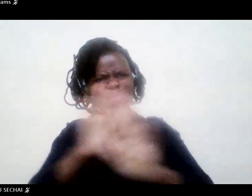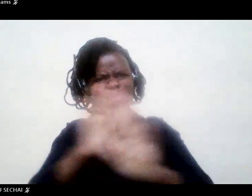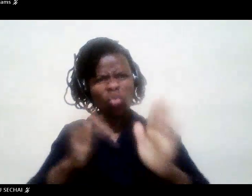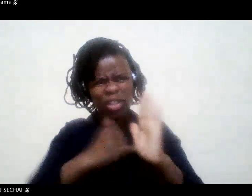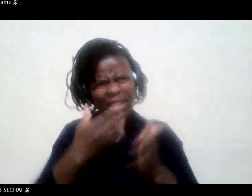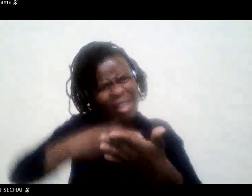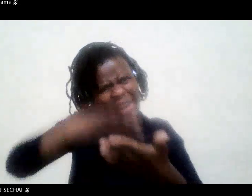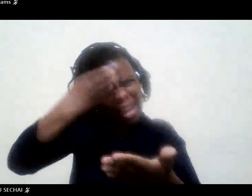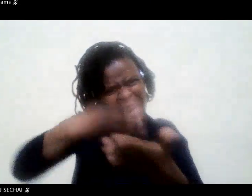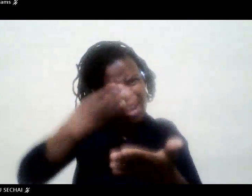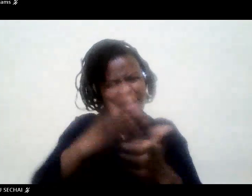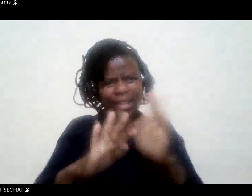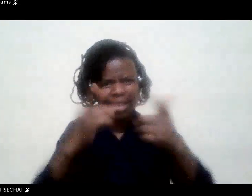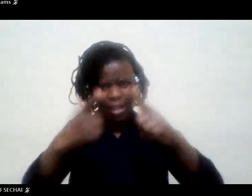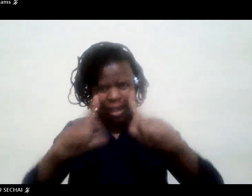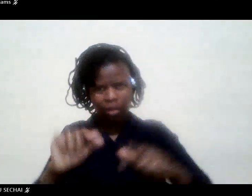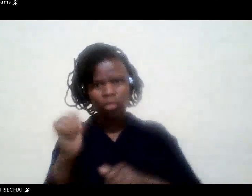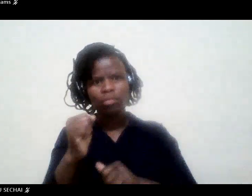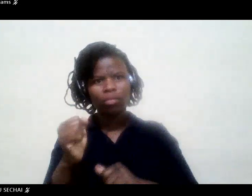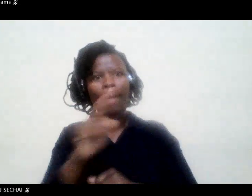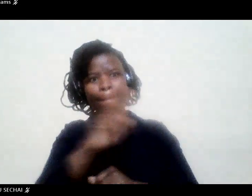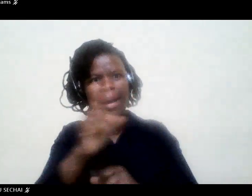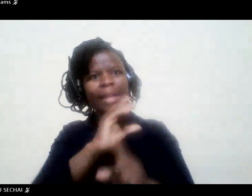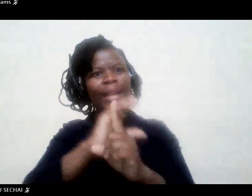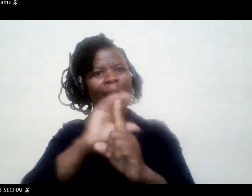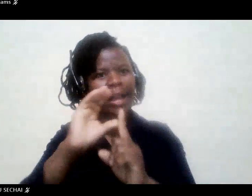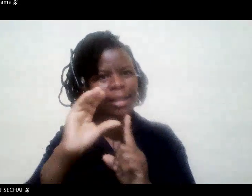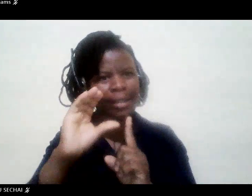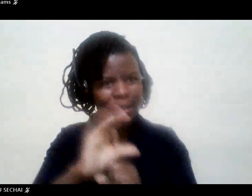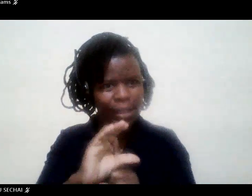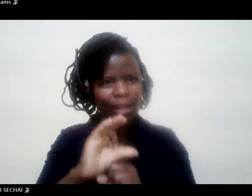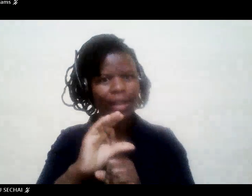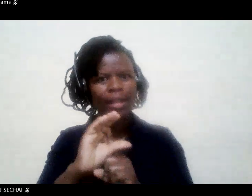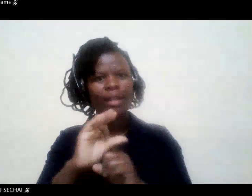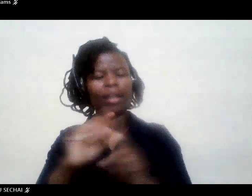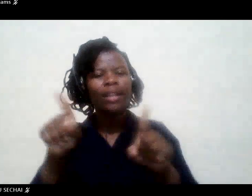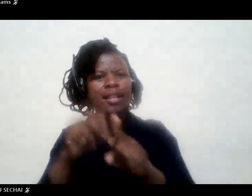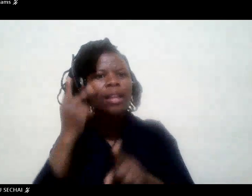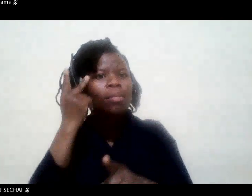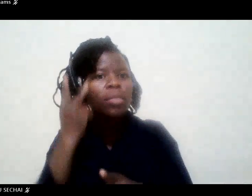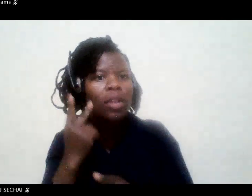language, it's the culture. Is Kelobele was talking about it, how